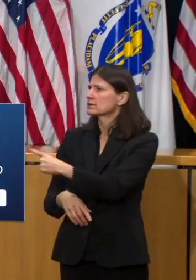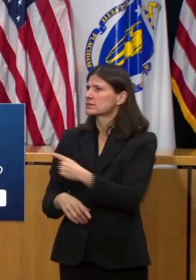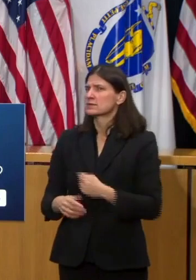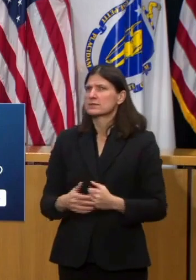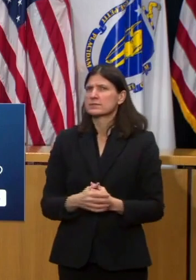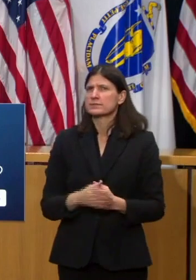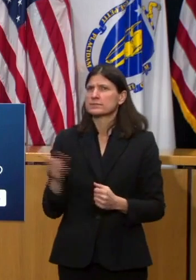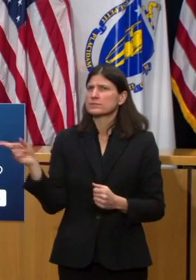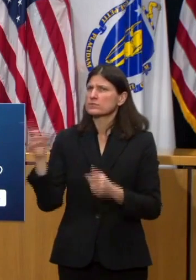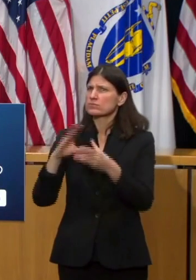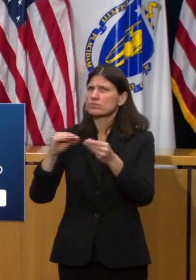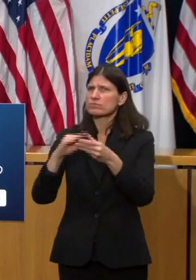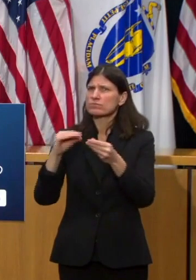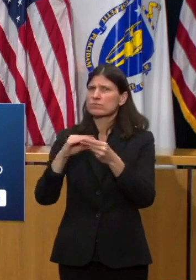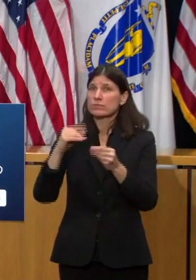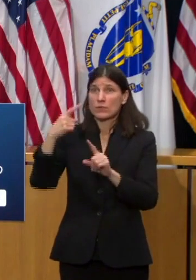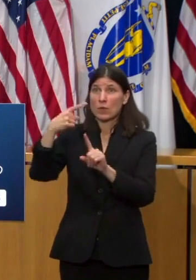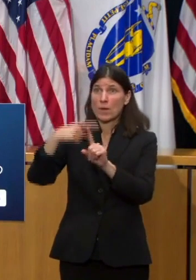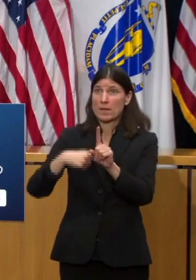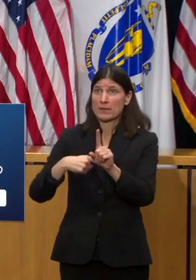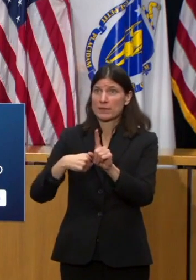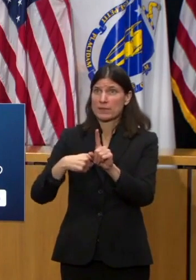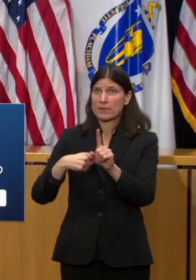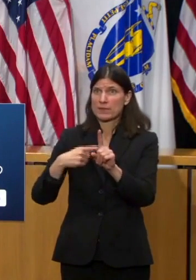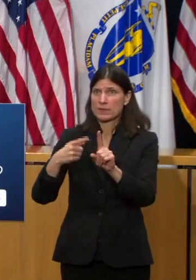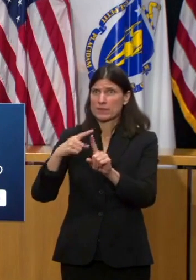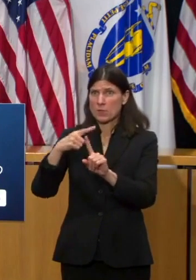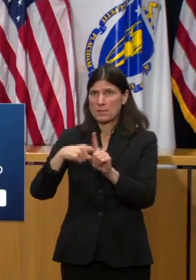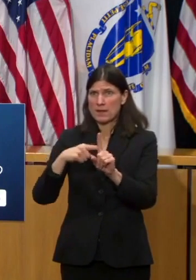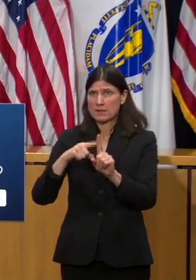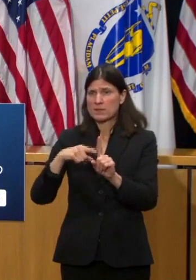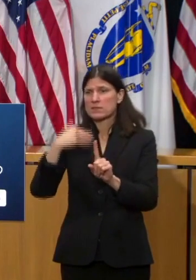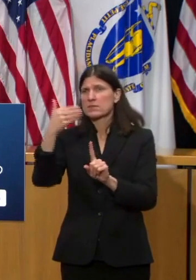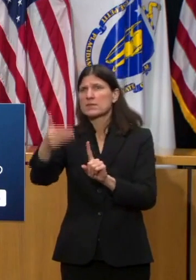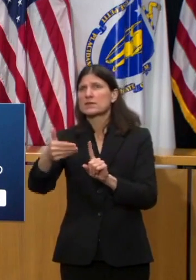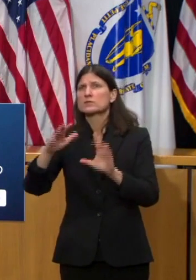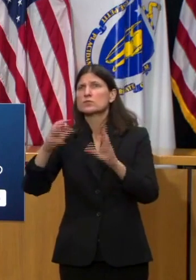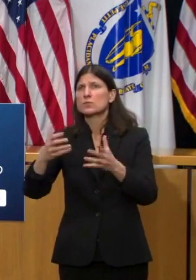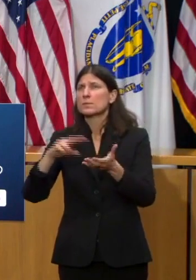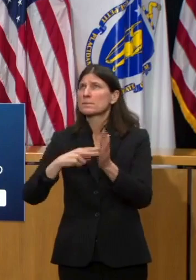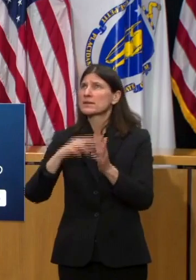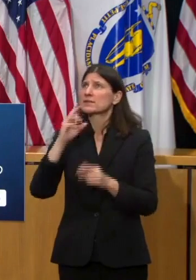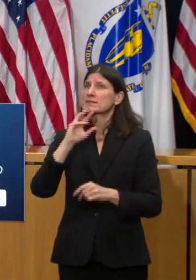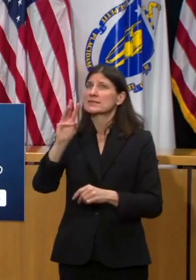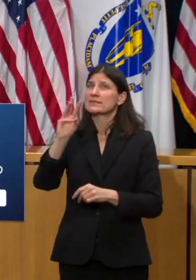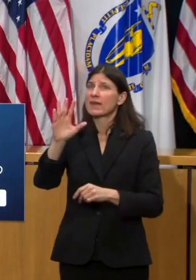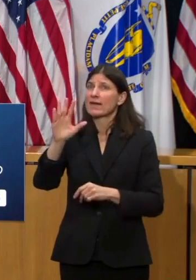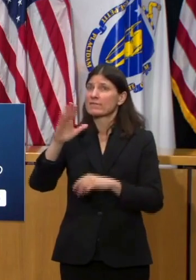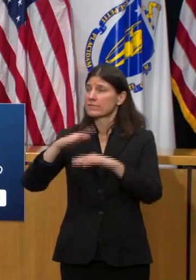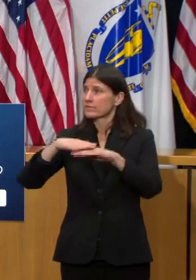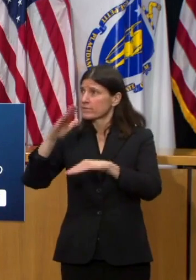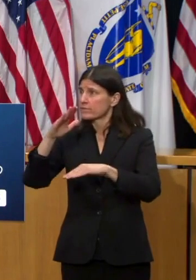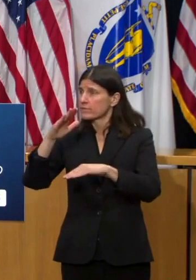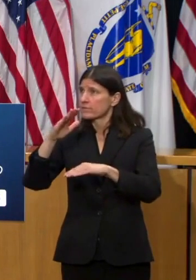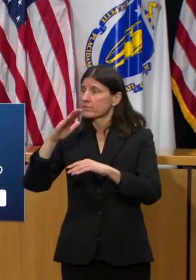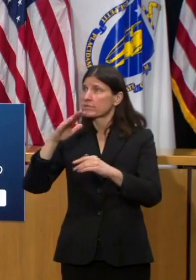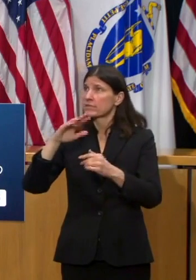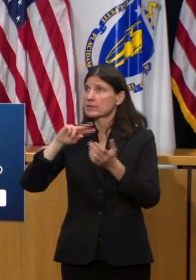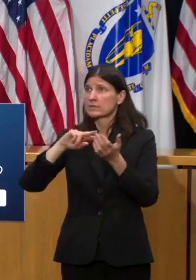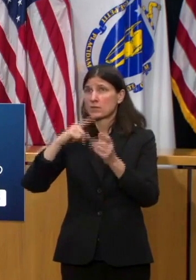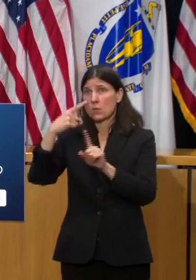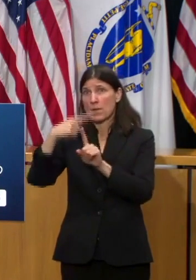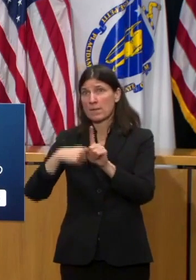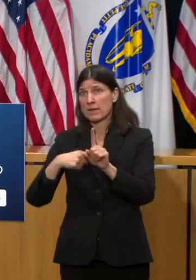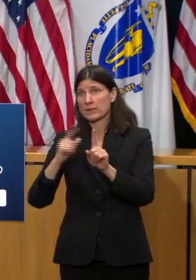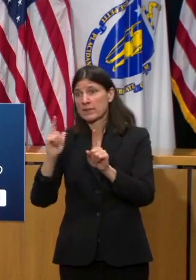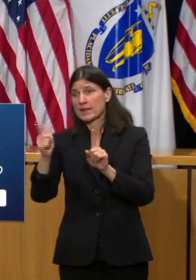everyone who's eligible in the next group to get an appointment. I heard that correct. I guess the question then becomes, will the next group then have to